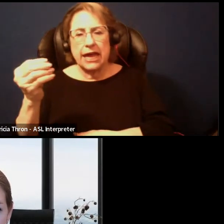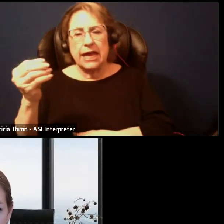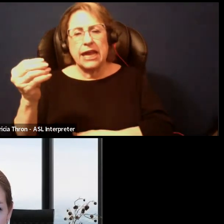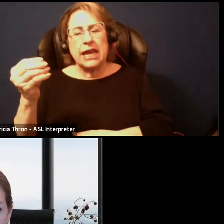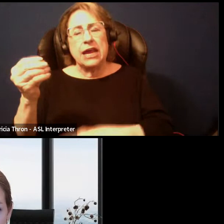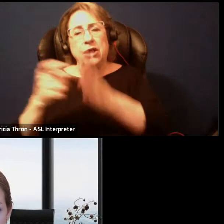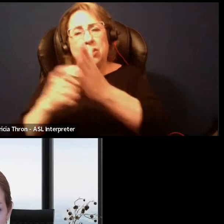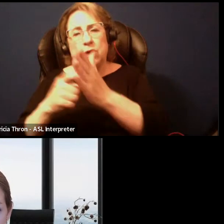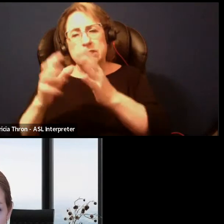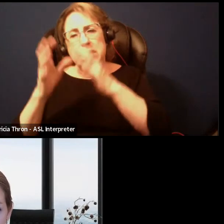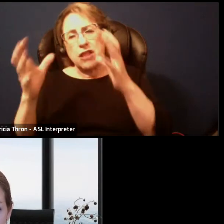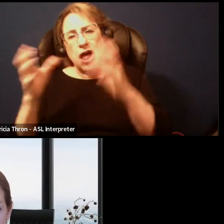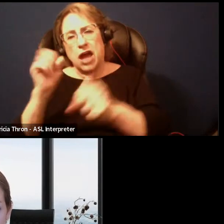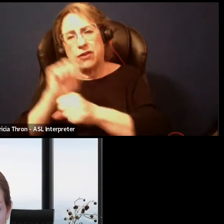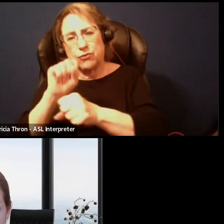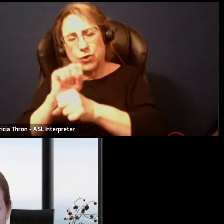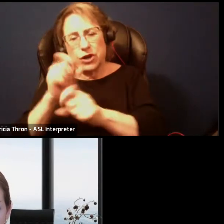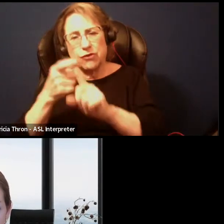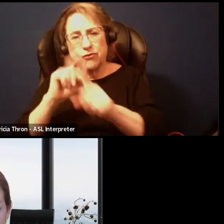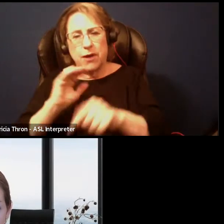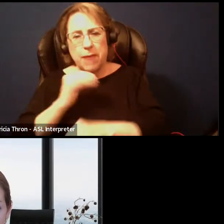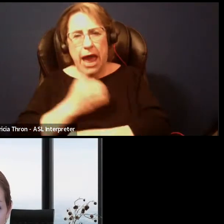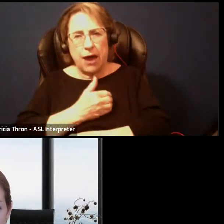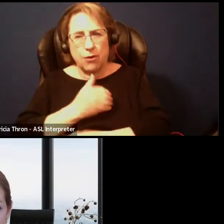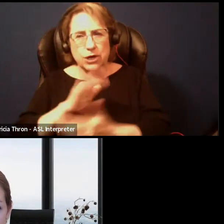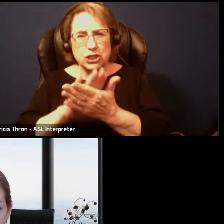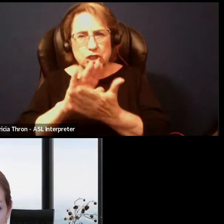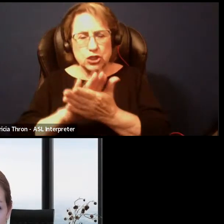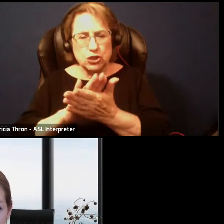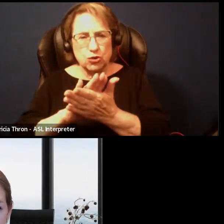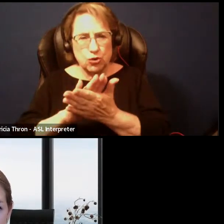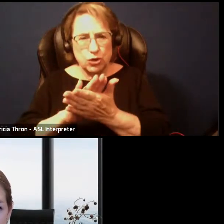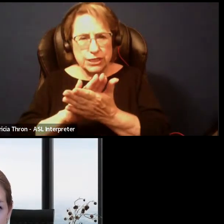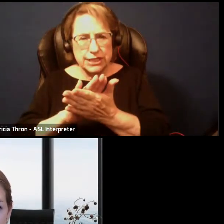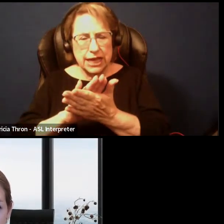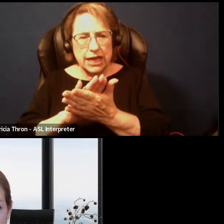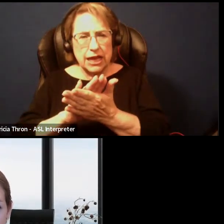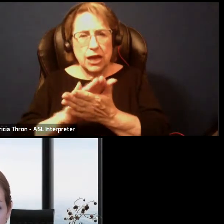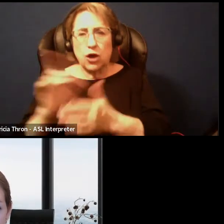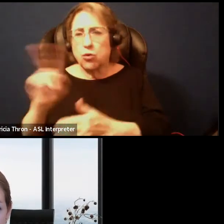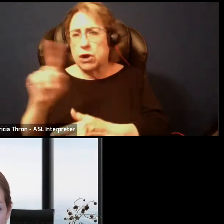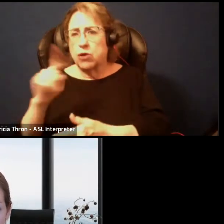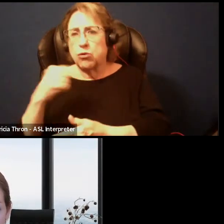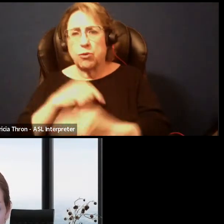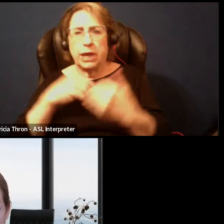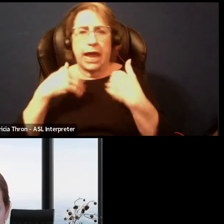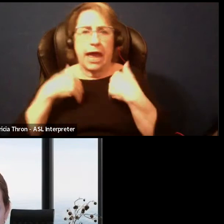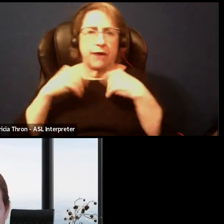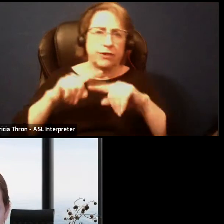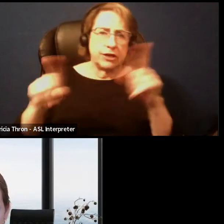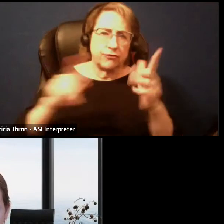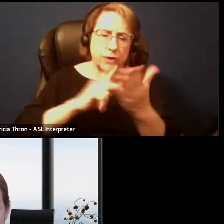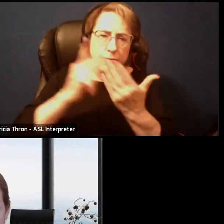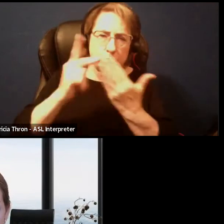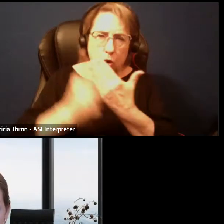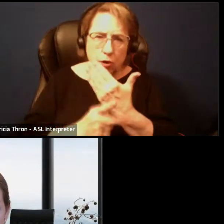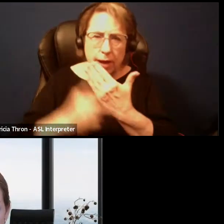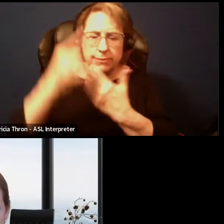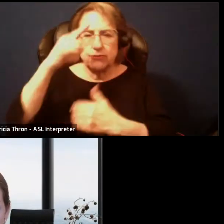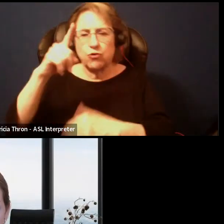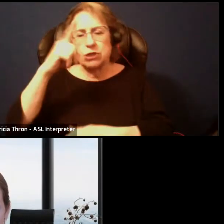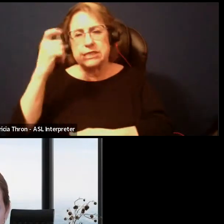sites. Even right now, we're looking at, where we're going to host, different programs for summer,